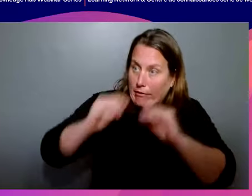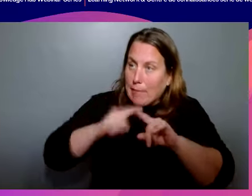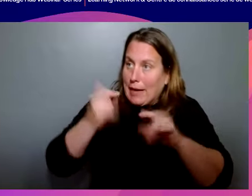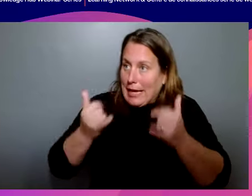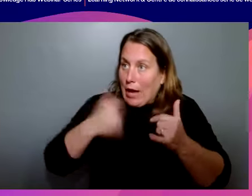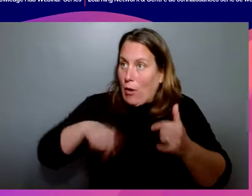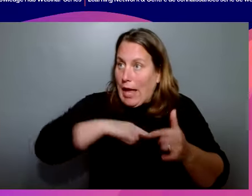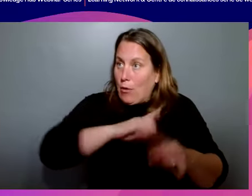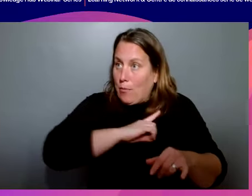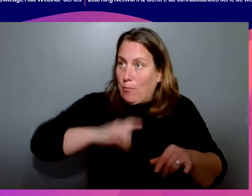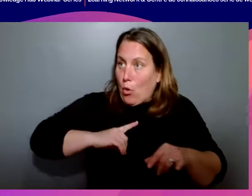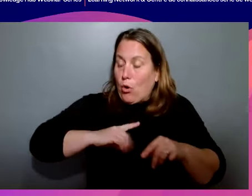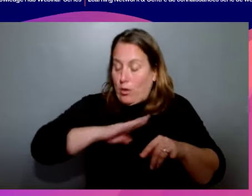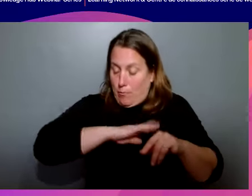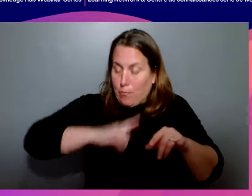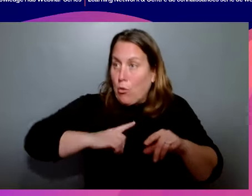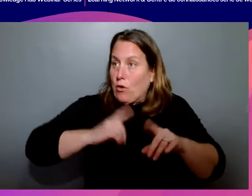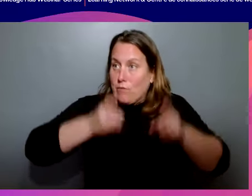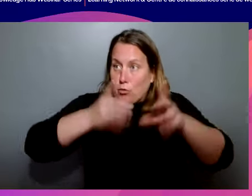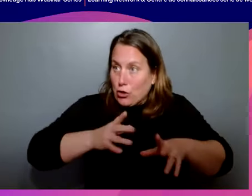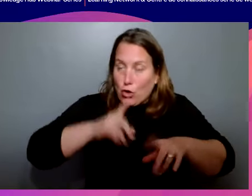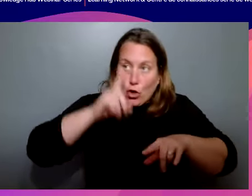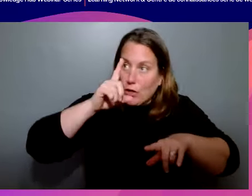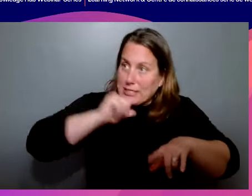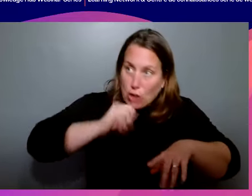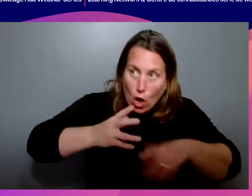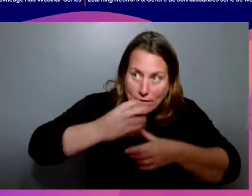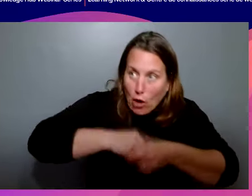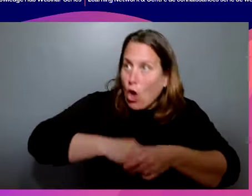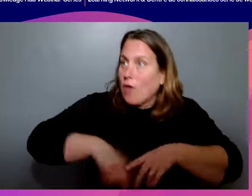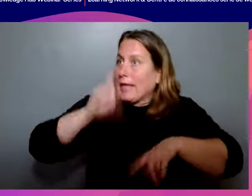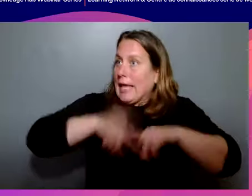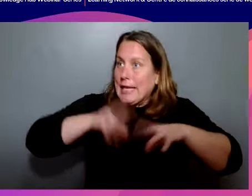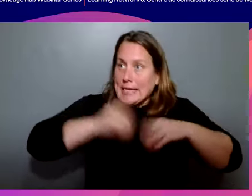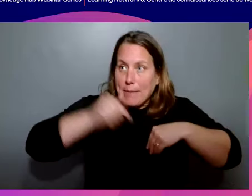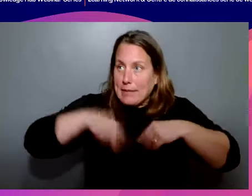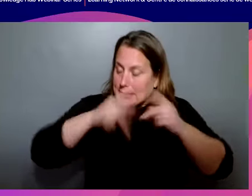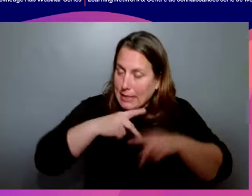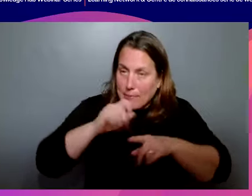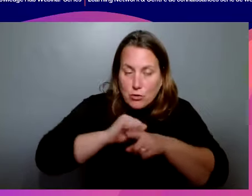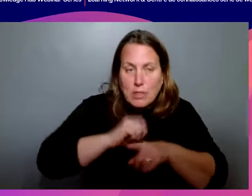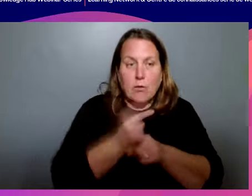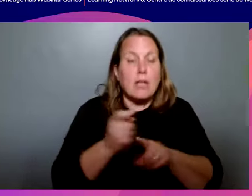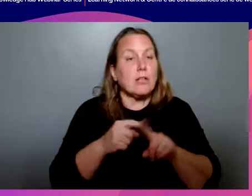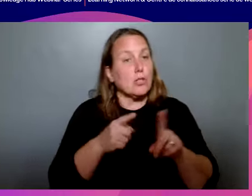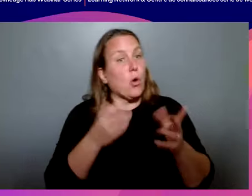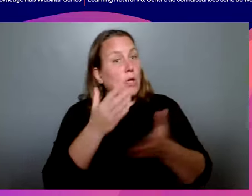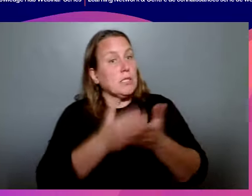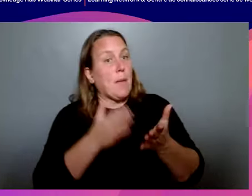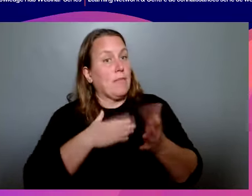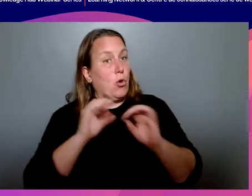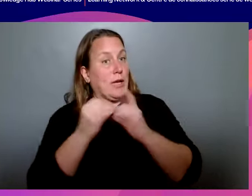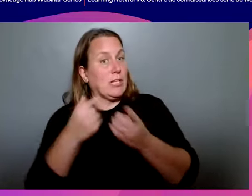on board. Well, that means that everybody needs training then, right? Like some of the organizations I work with, we train their board once a year, and